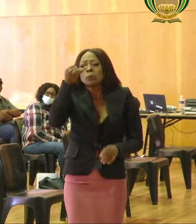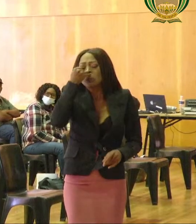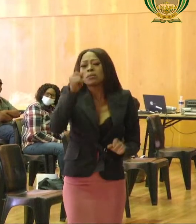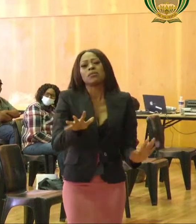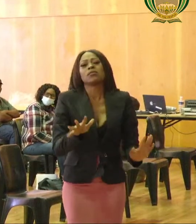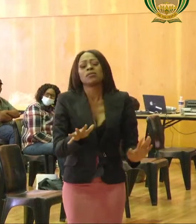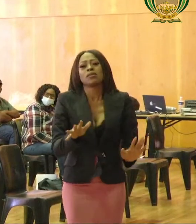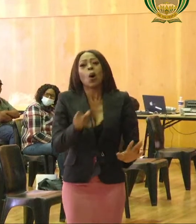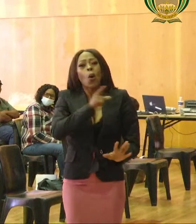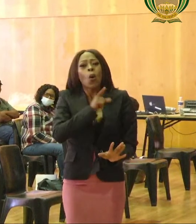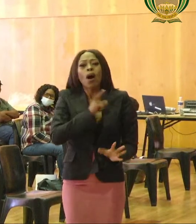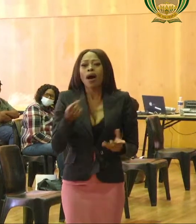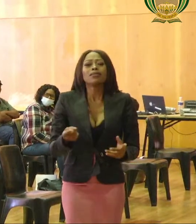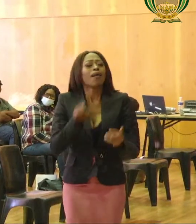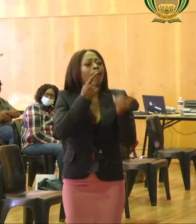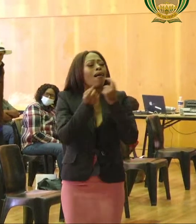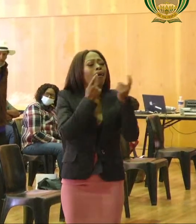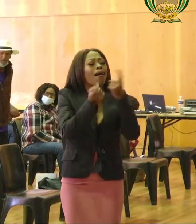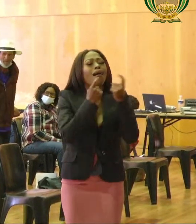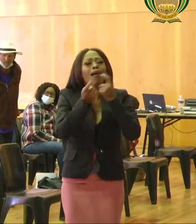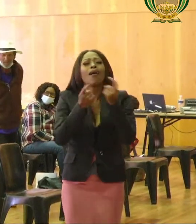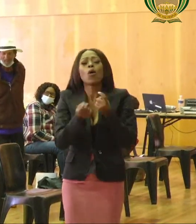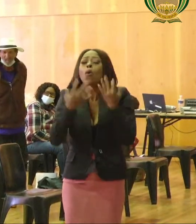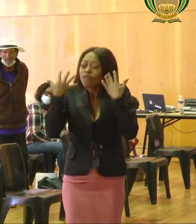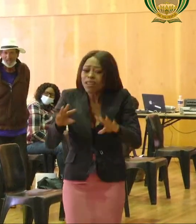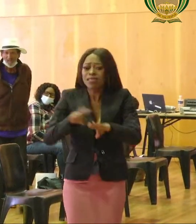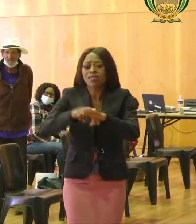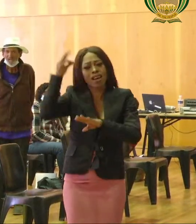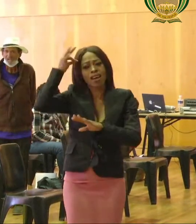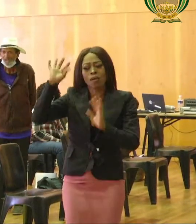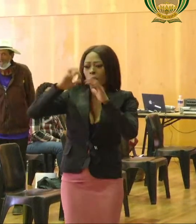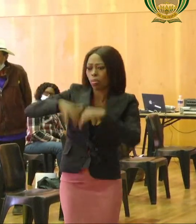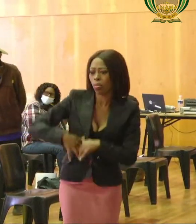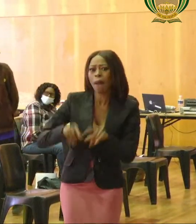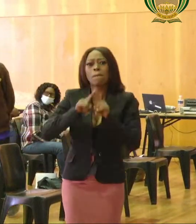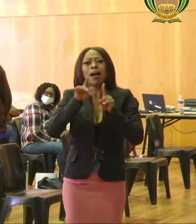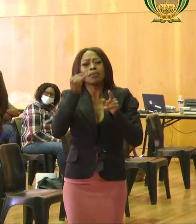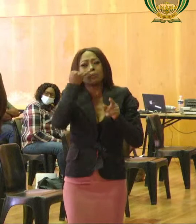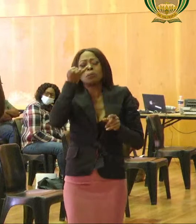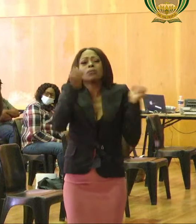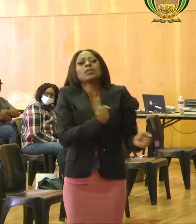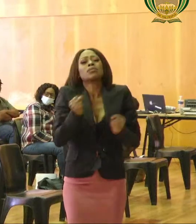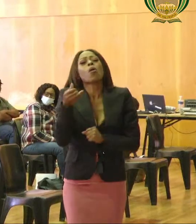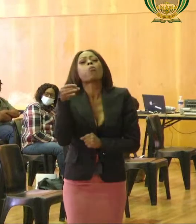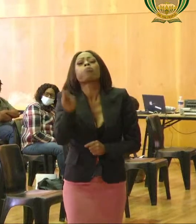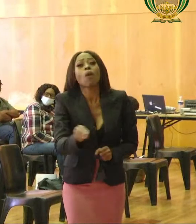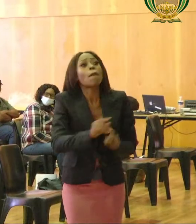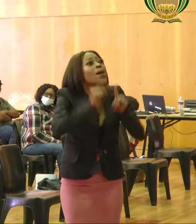because sikwazi ukuliwa apartheid yaphela but itek ayikwazi ukuliwa kodwa iyaziwa phikhoyo.